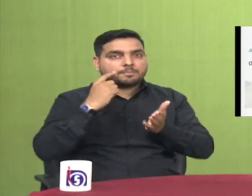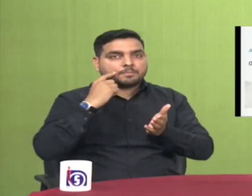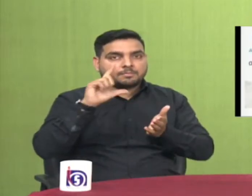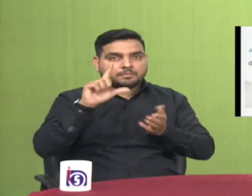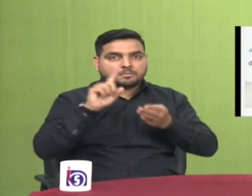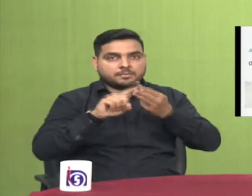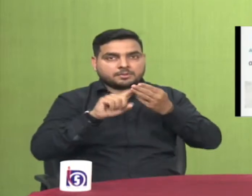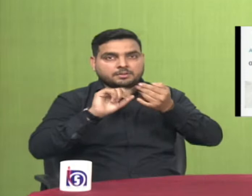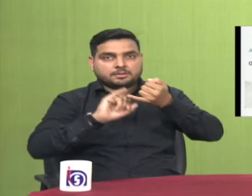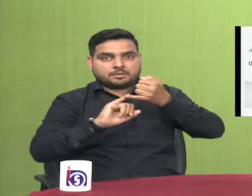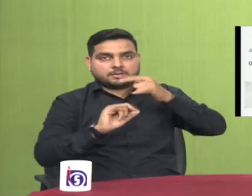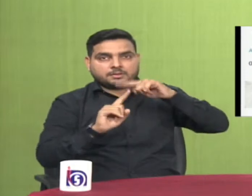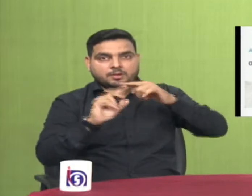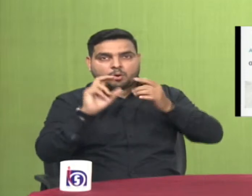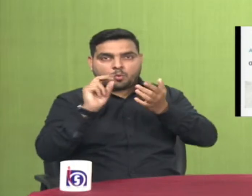What are the milestones